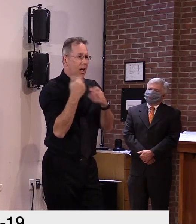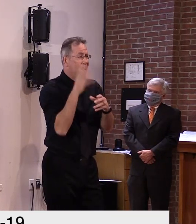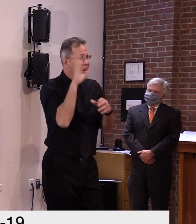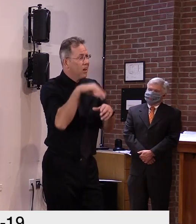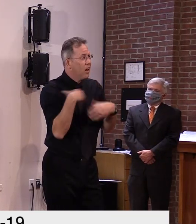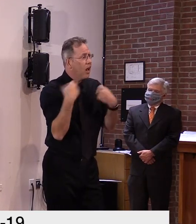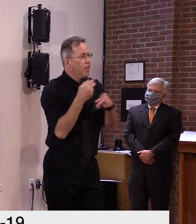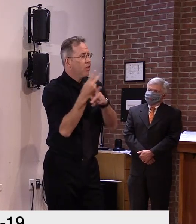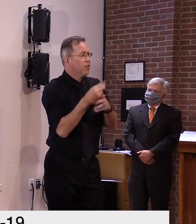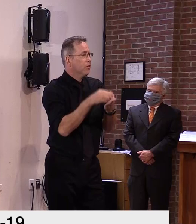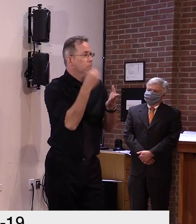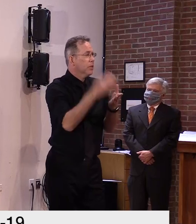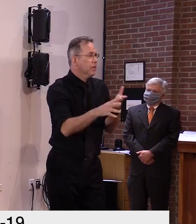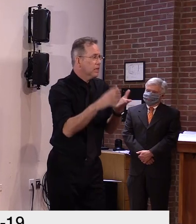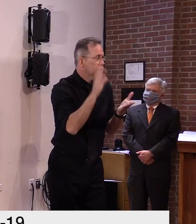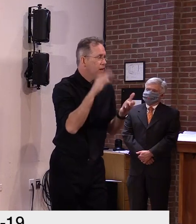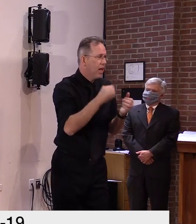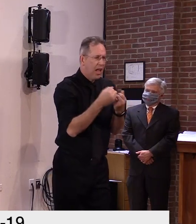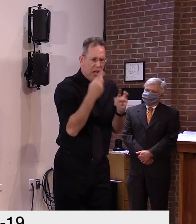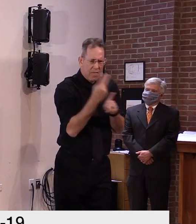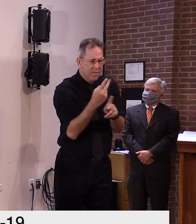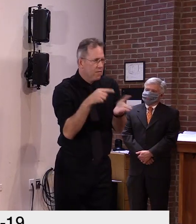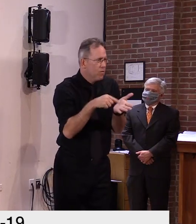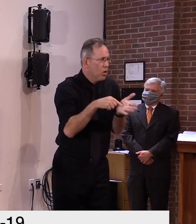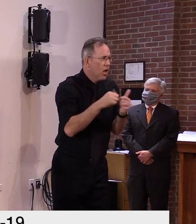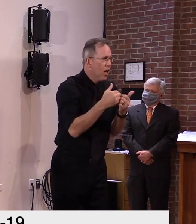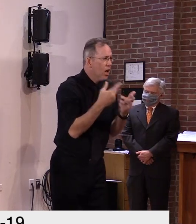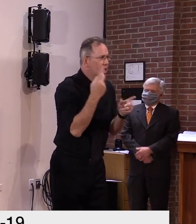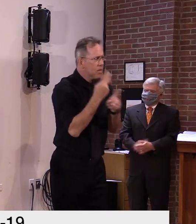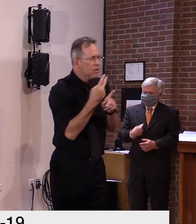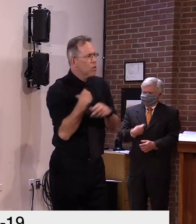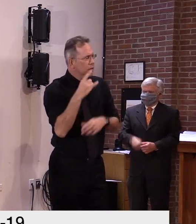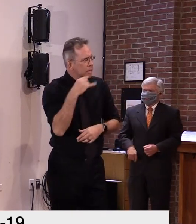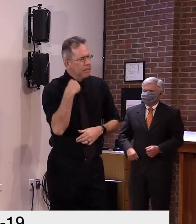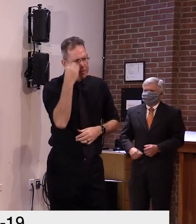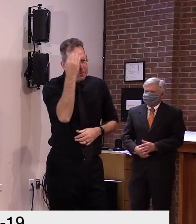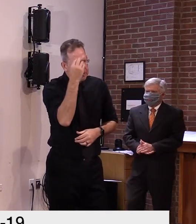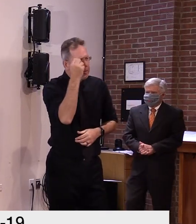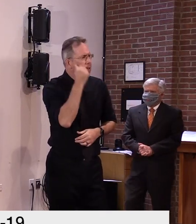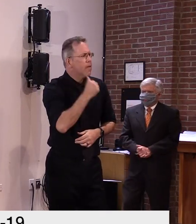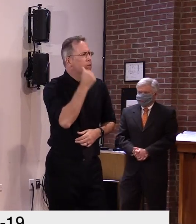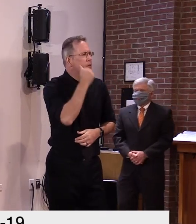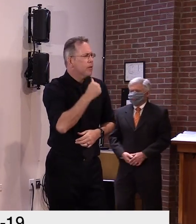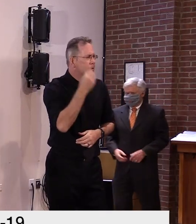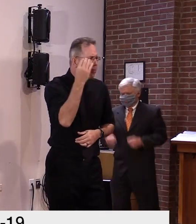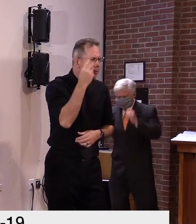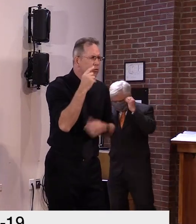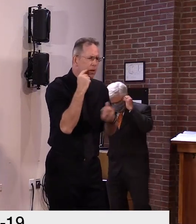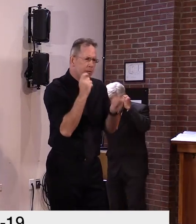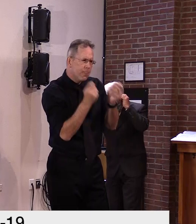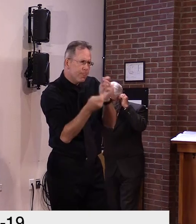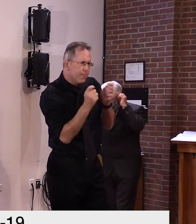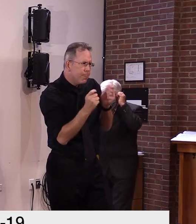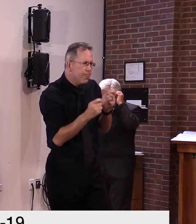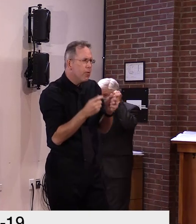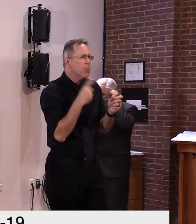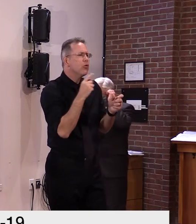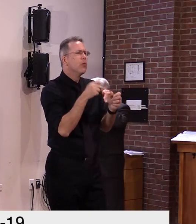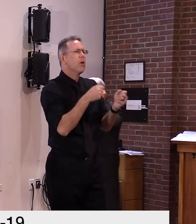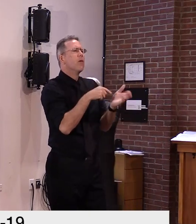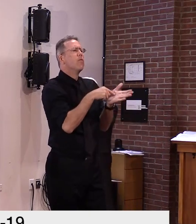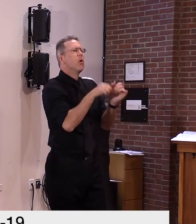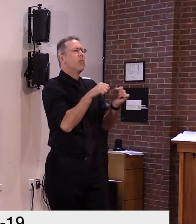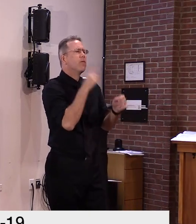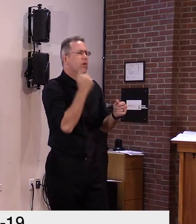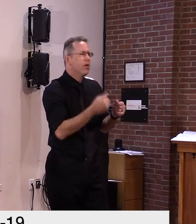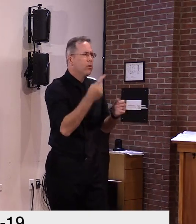are taking steps every day to try and make it more affordable. I would ask Secretary Smith, he might be able to answer that. Maybe